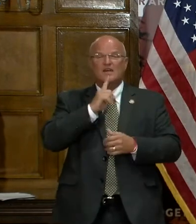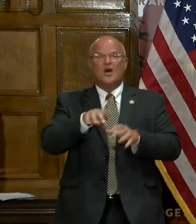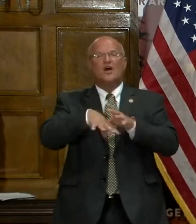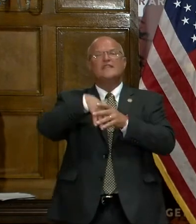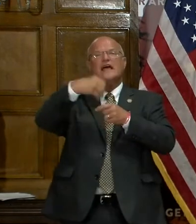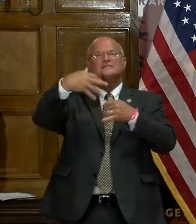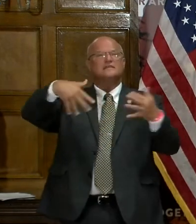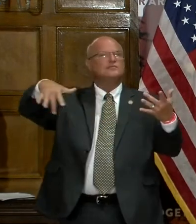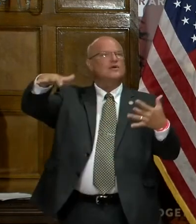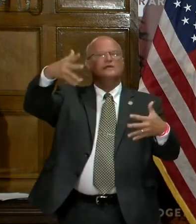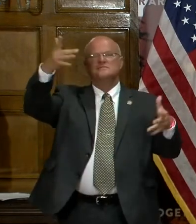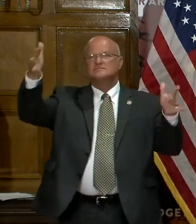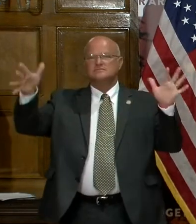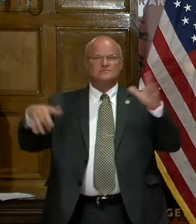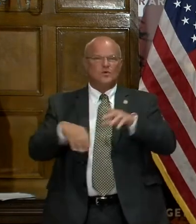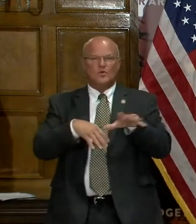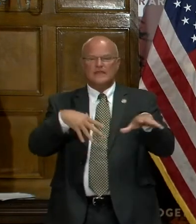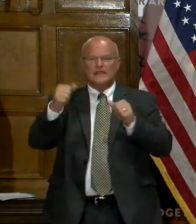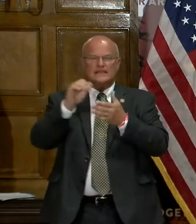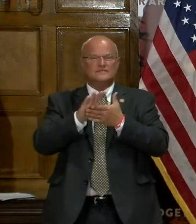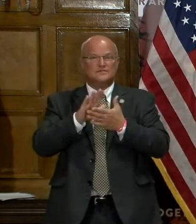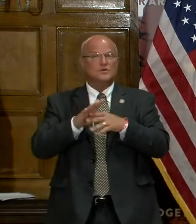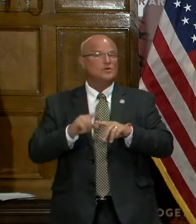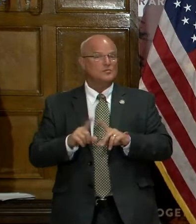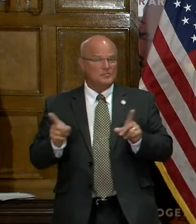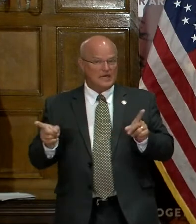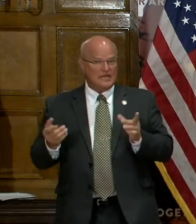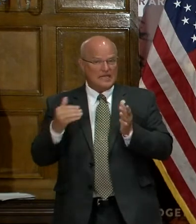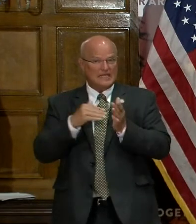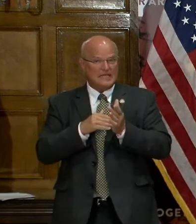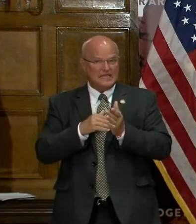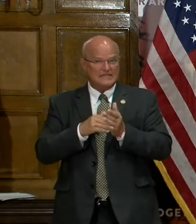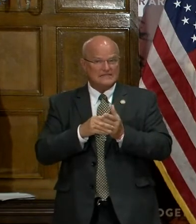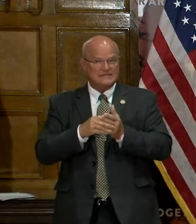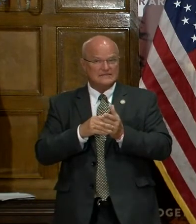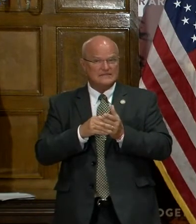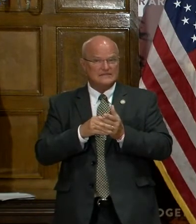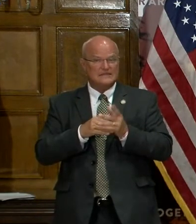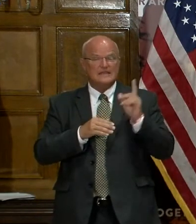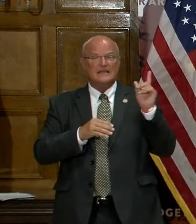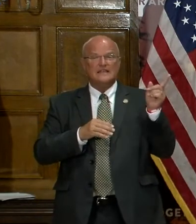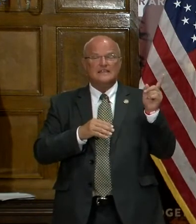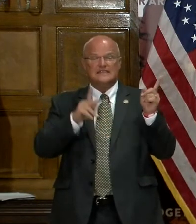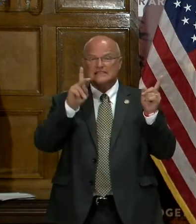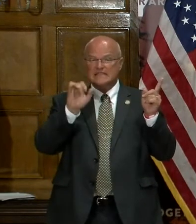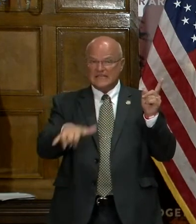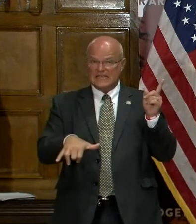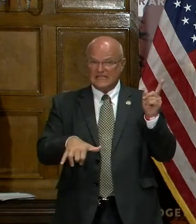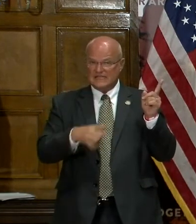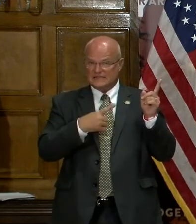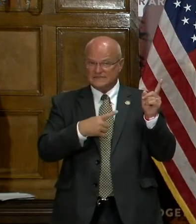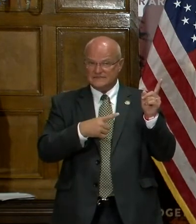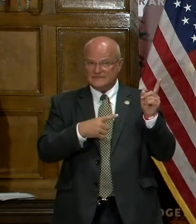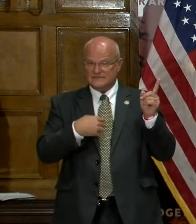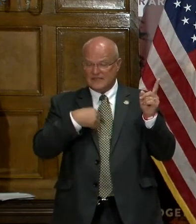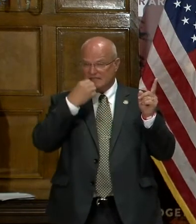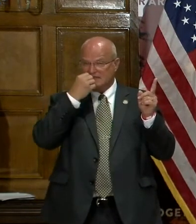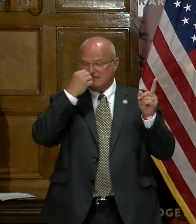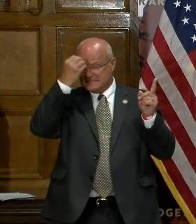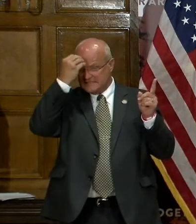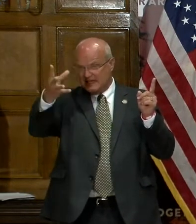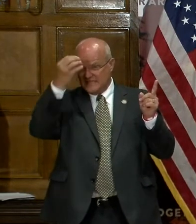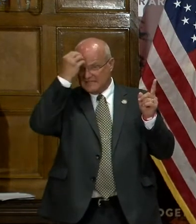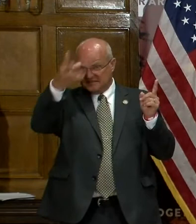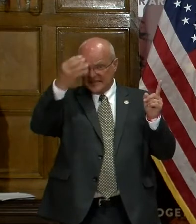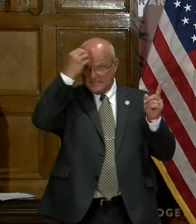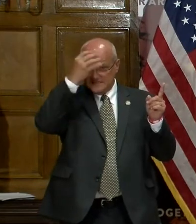the outside or whatever they're doing when they're leaving school. But again, before I leave here today, this is the key. And I'm going to tell all the